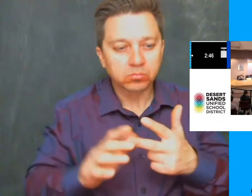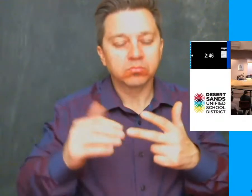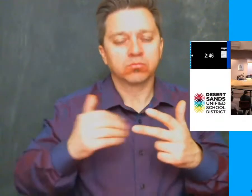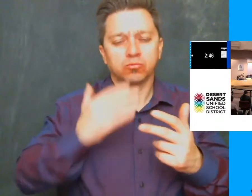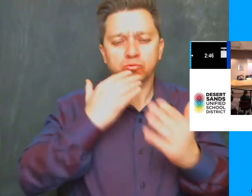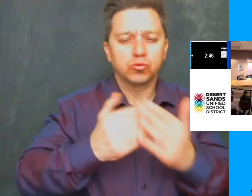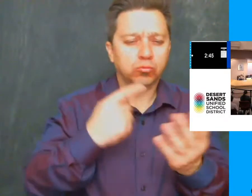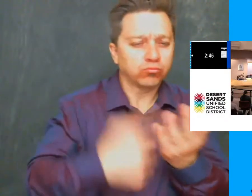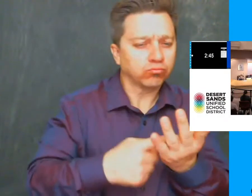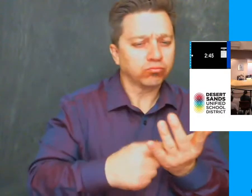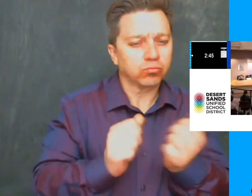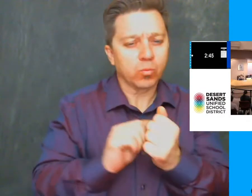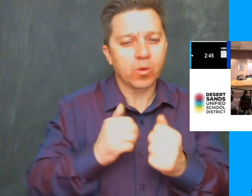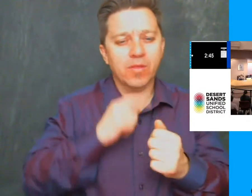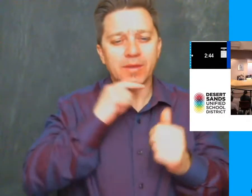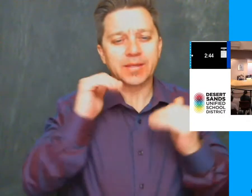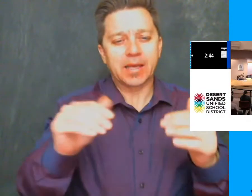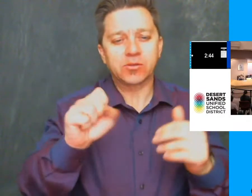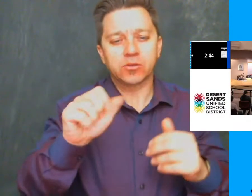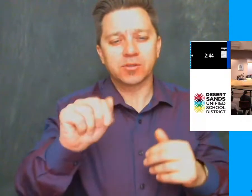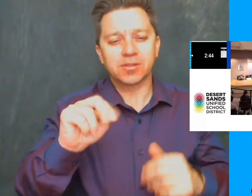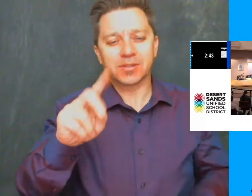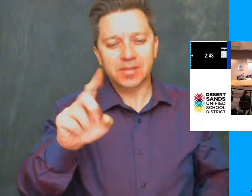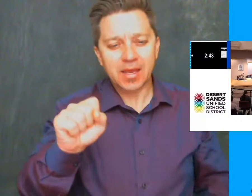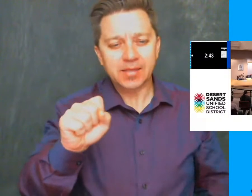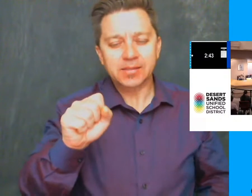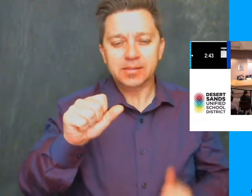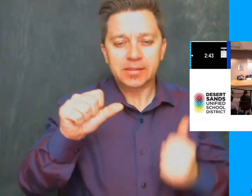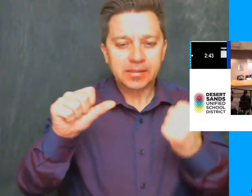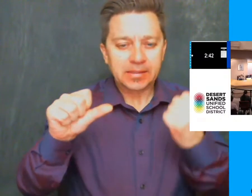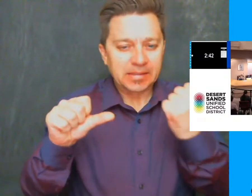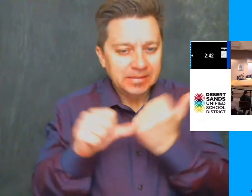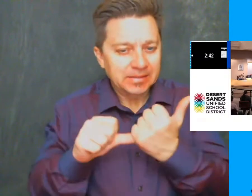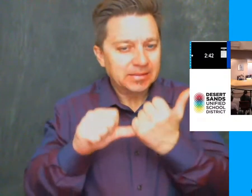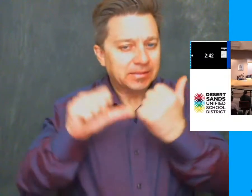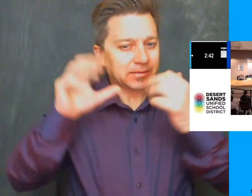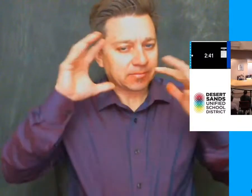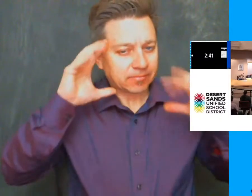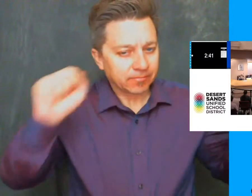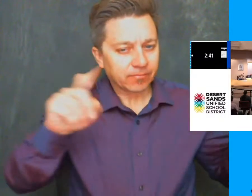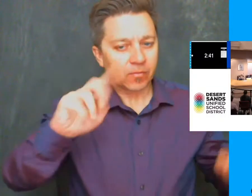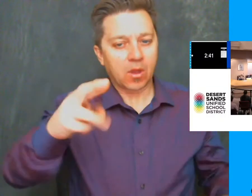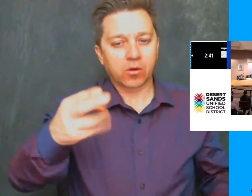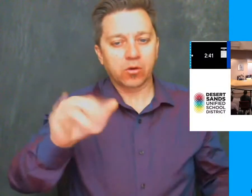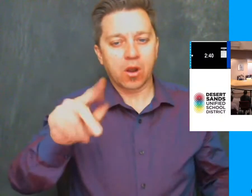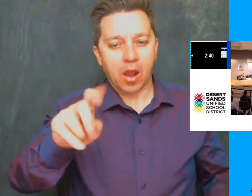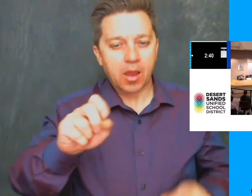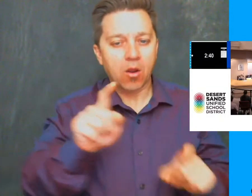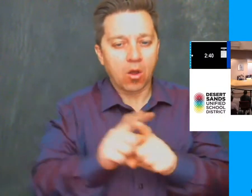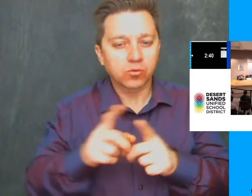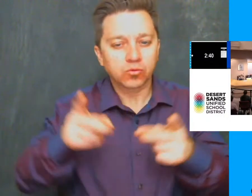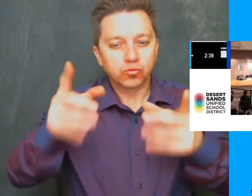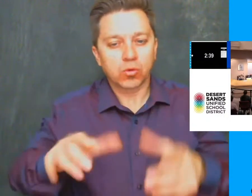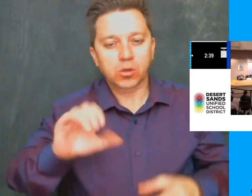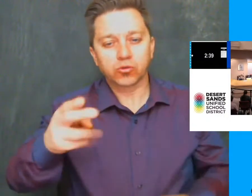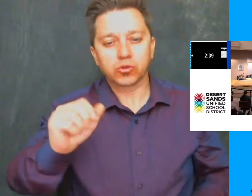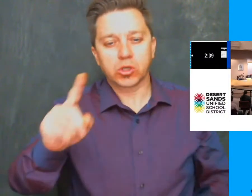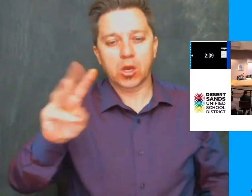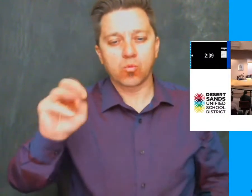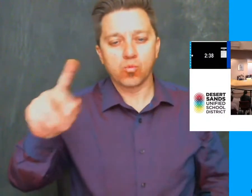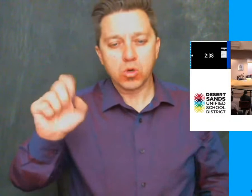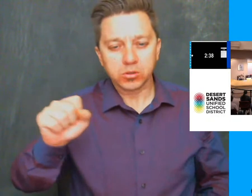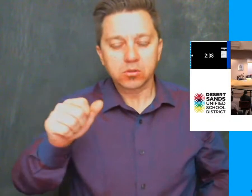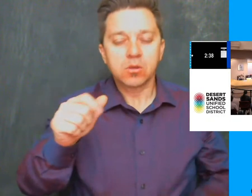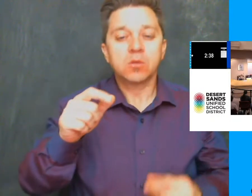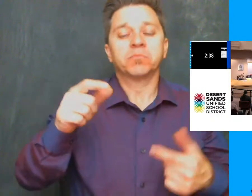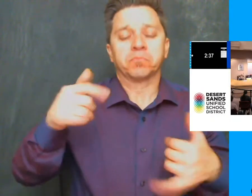conversation, I think, with Desert Sands Assistant Superintendent, Dr. Hyde, and also the director, Chad Woods. Although we still